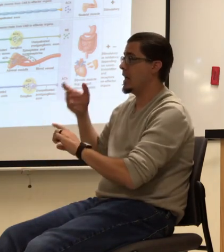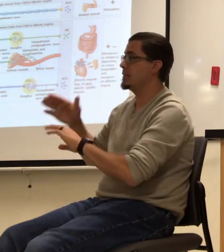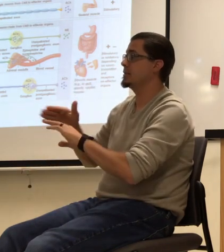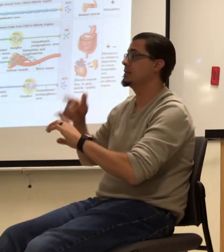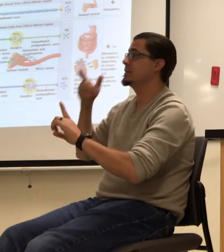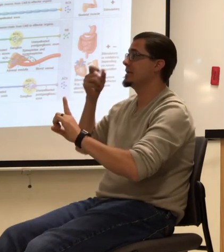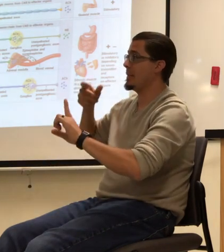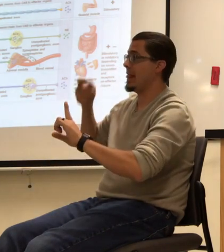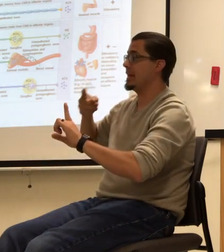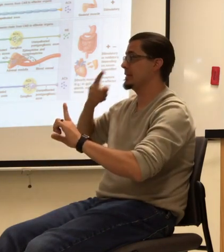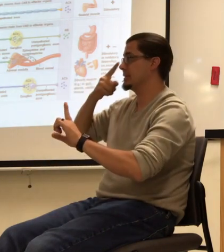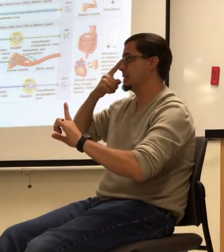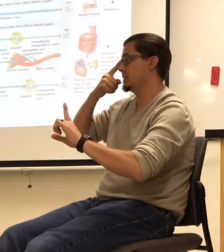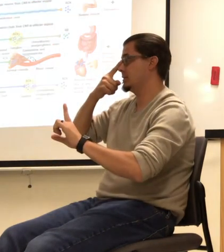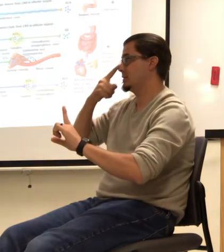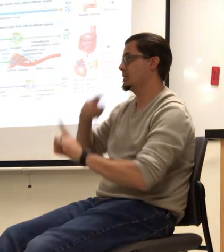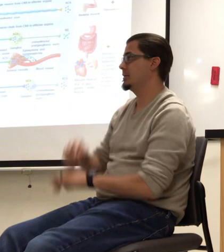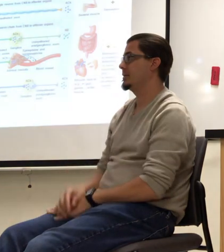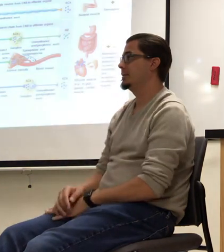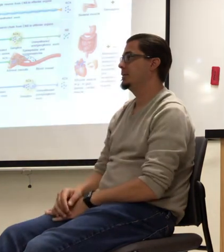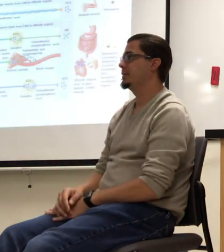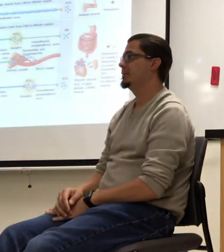stimulates.